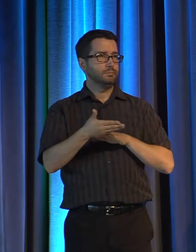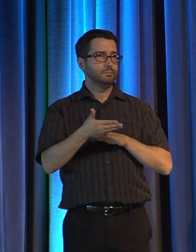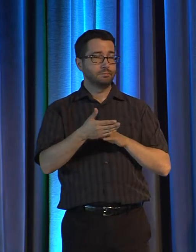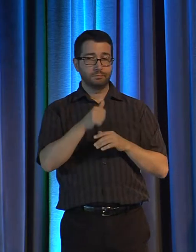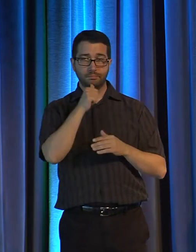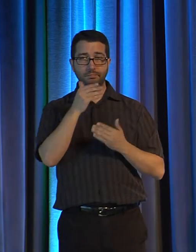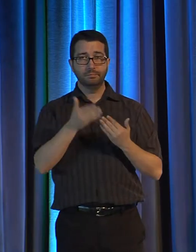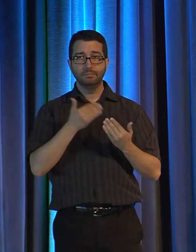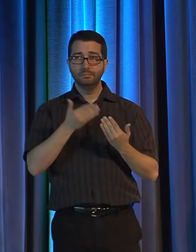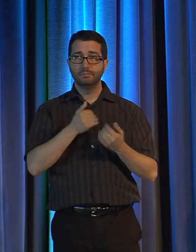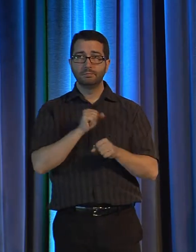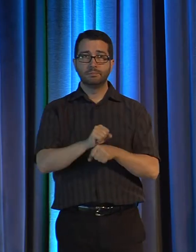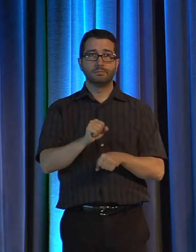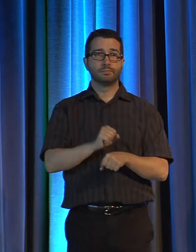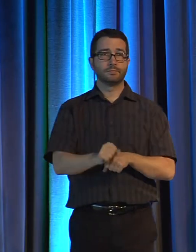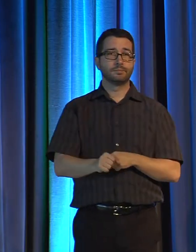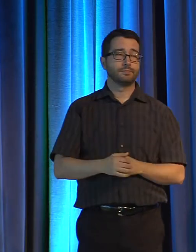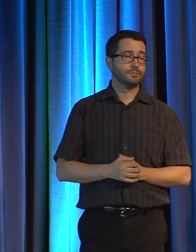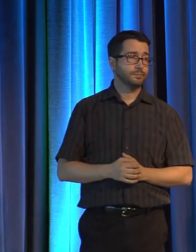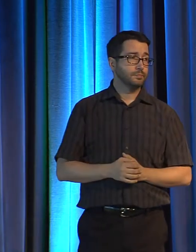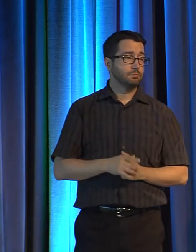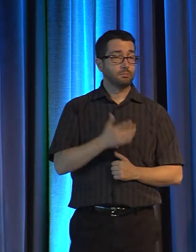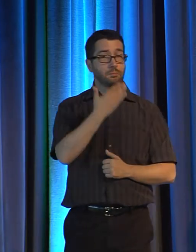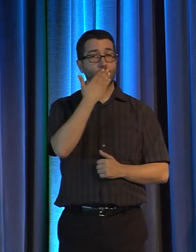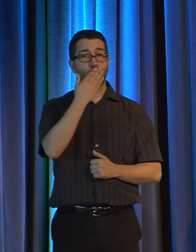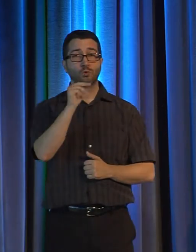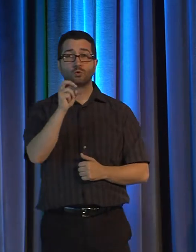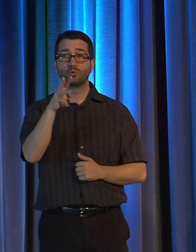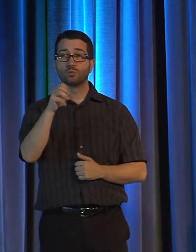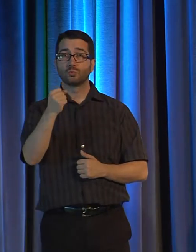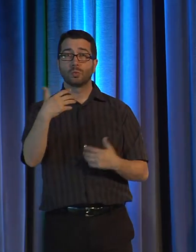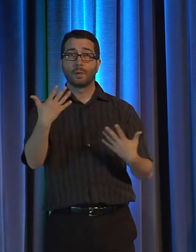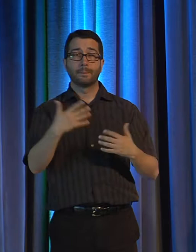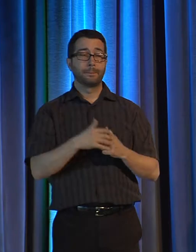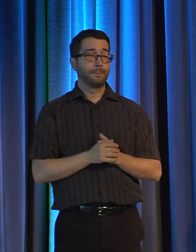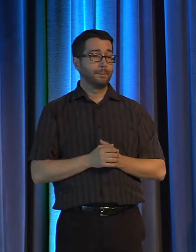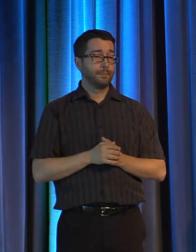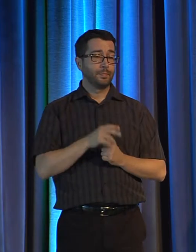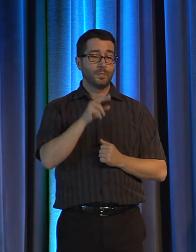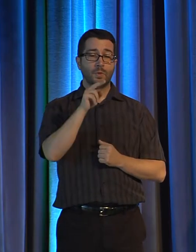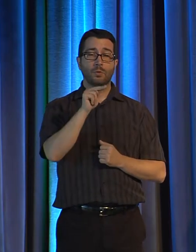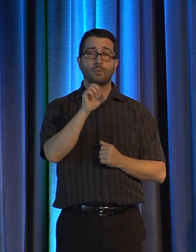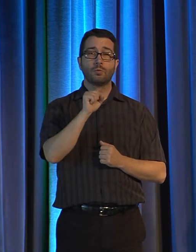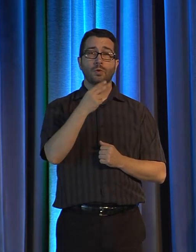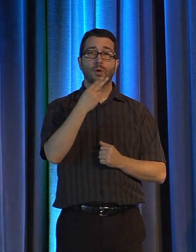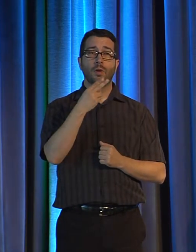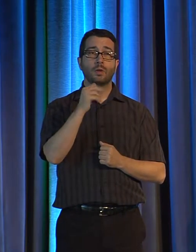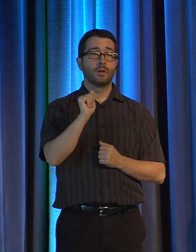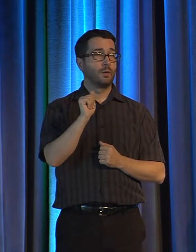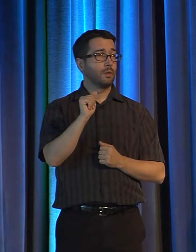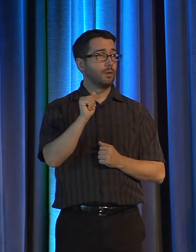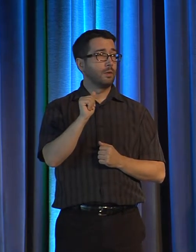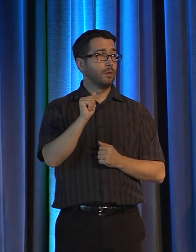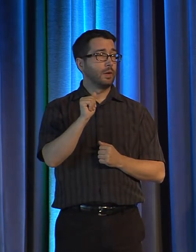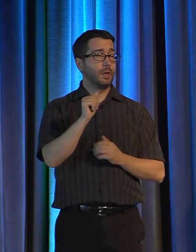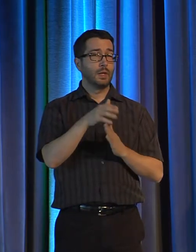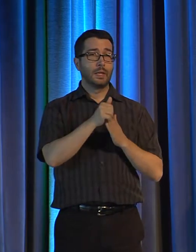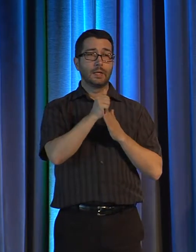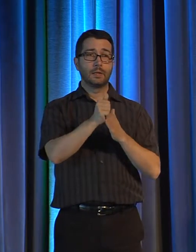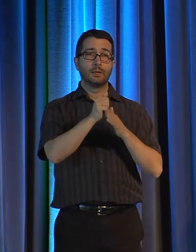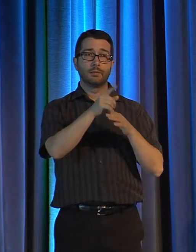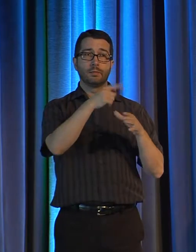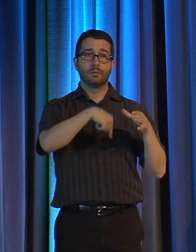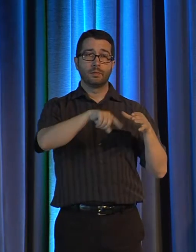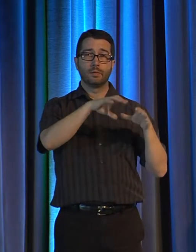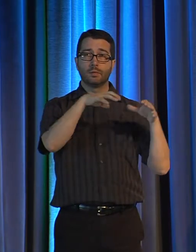work. Here's the good news. The good news is that the Nova Scotia Health System leadership is tackling the